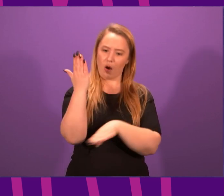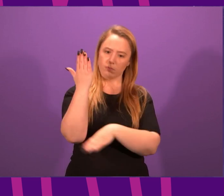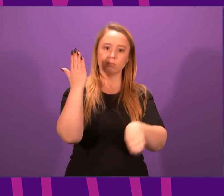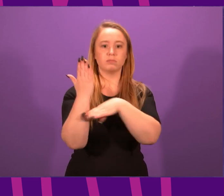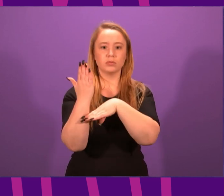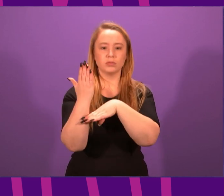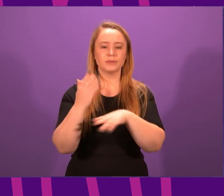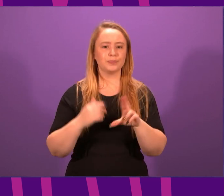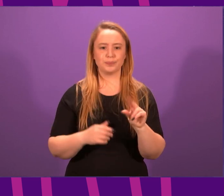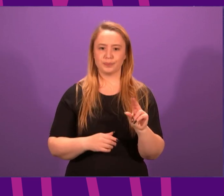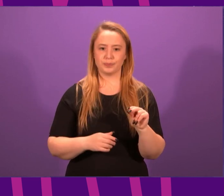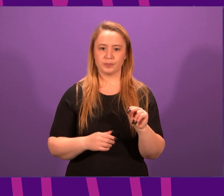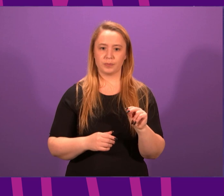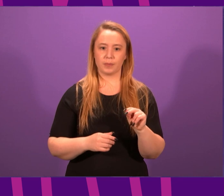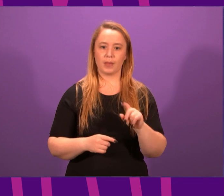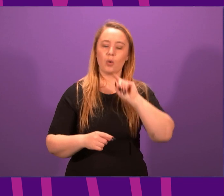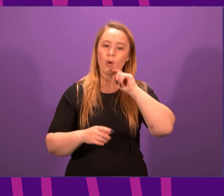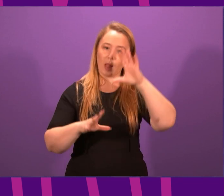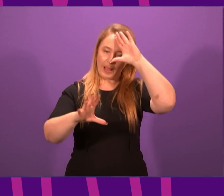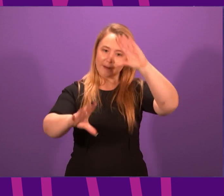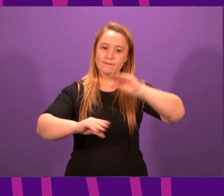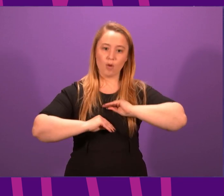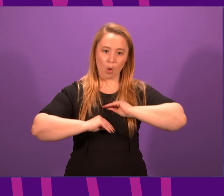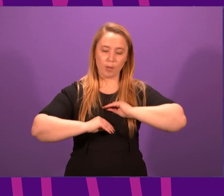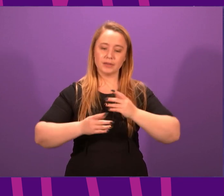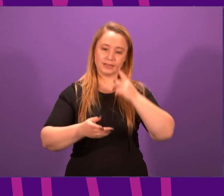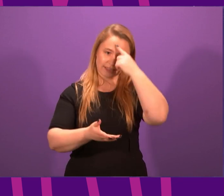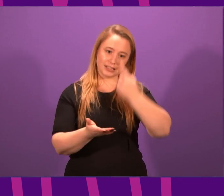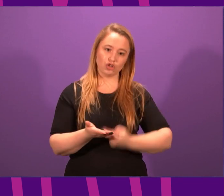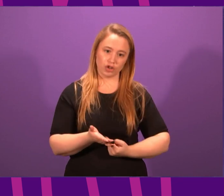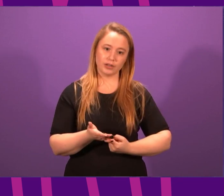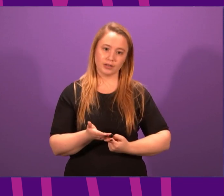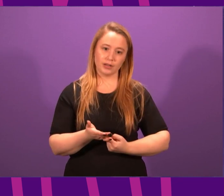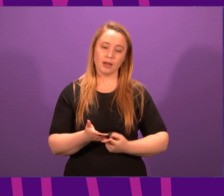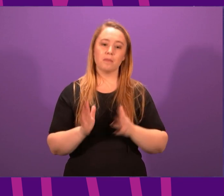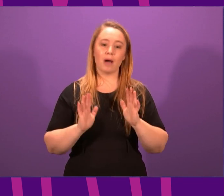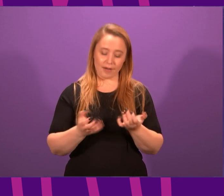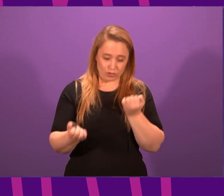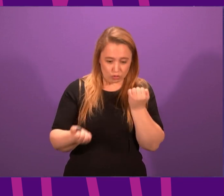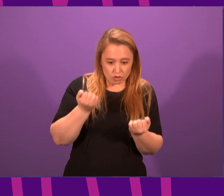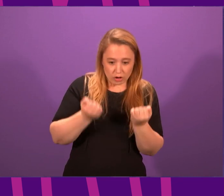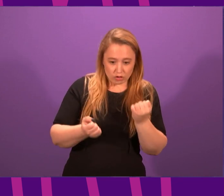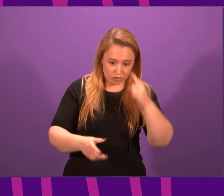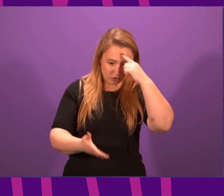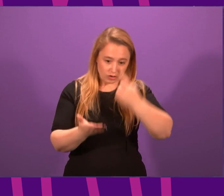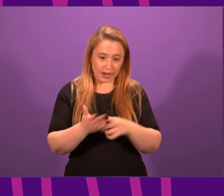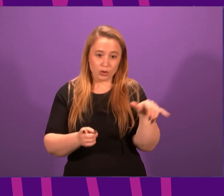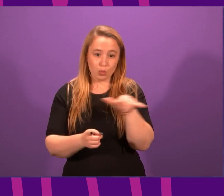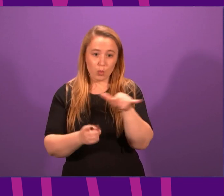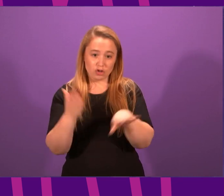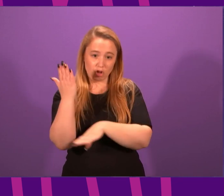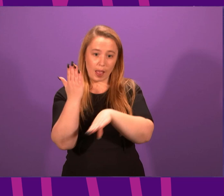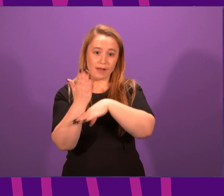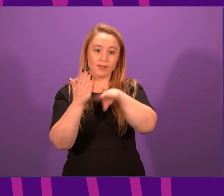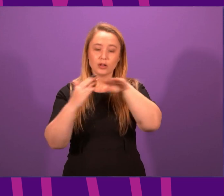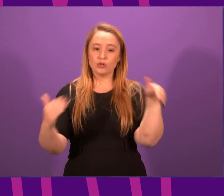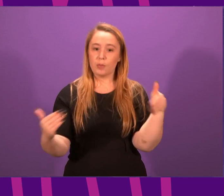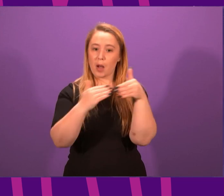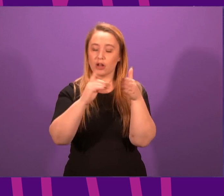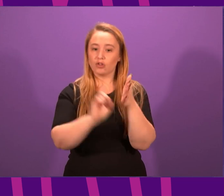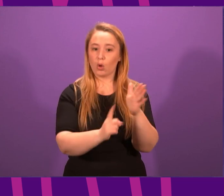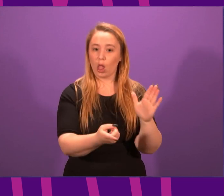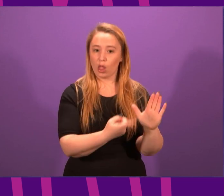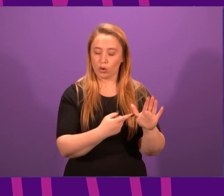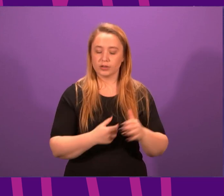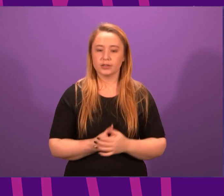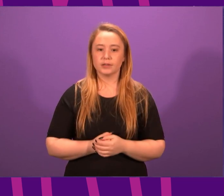of statistics. These will inform and guide the decisions, but judgment will require to be applied to them. As we migrate